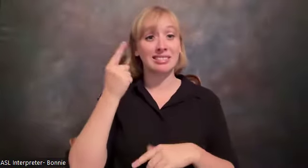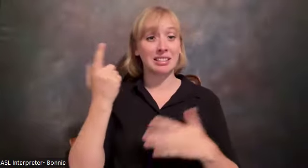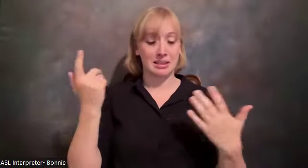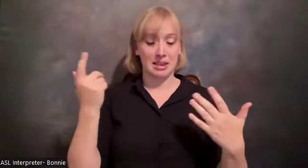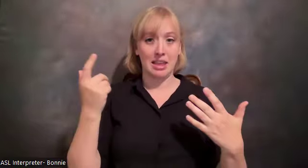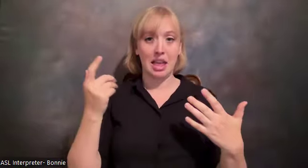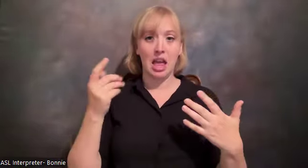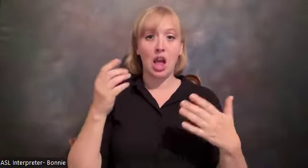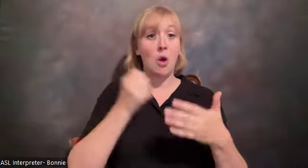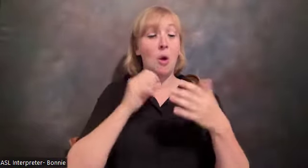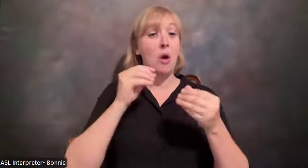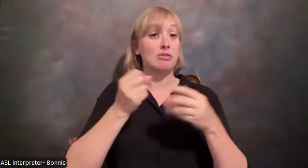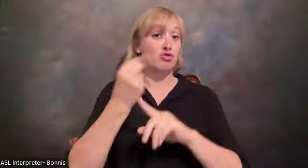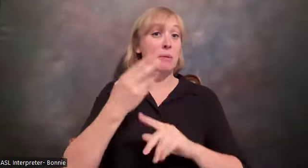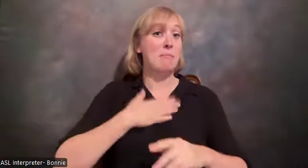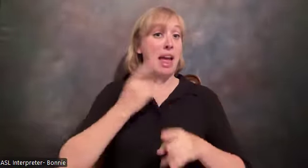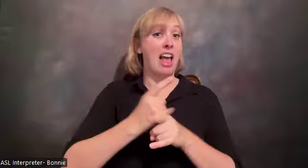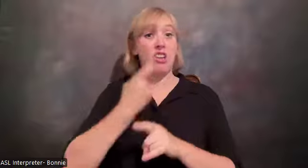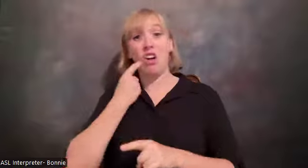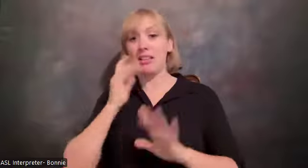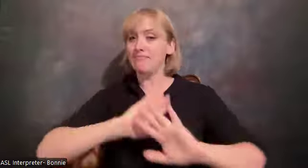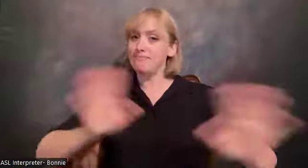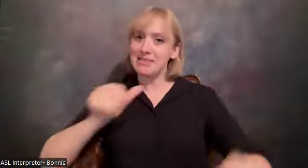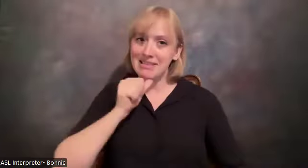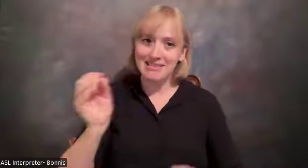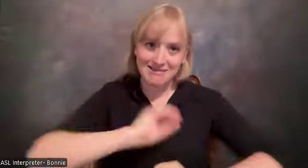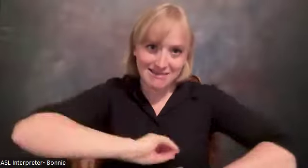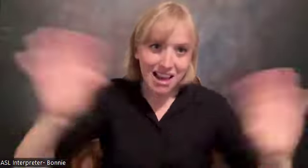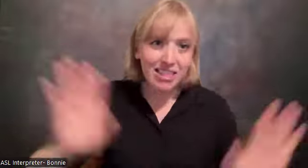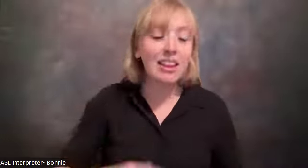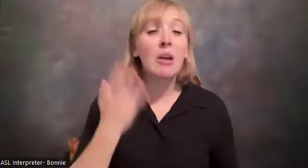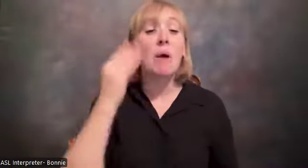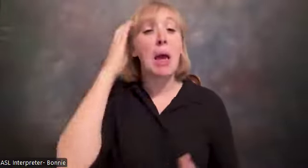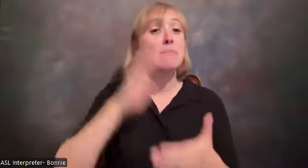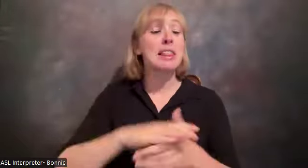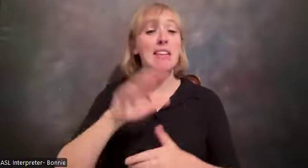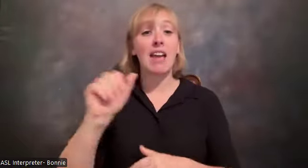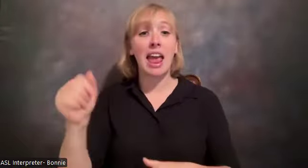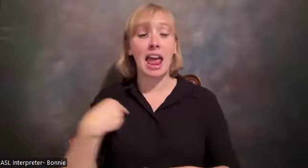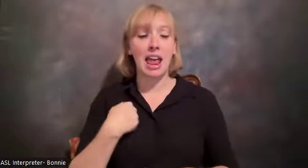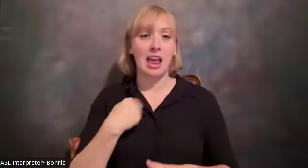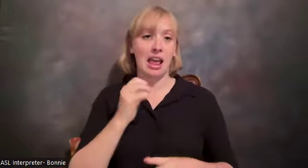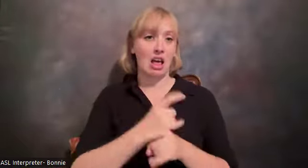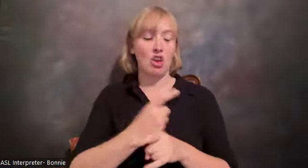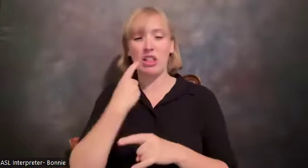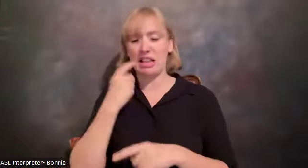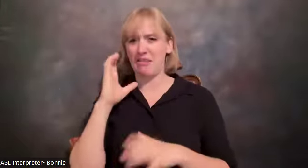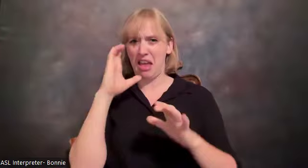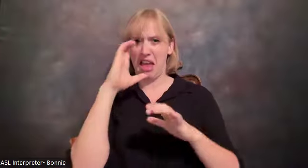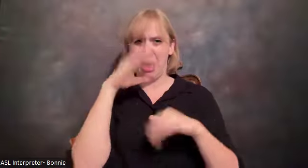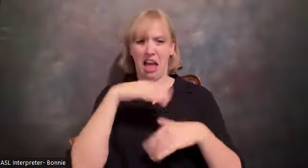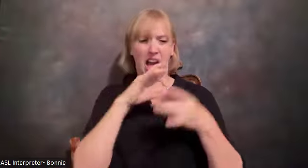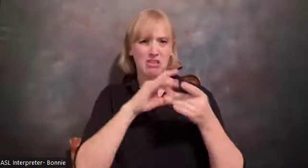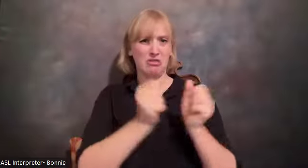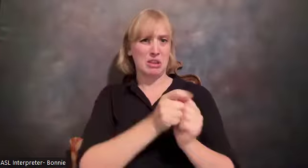absolutely nothing that is more important than the fact that I'm an alcoholic. And the reason that I believe I'm an alcoholic is because I've got a really strange relationship